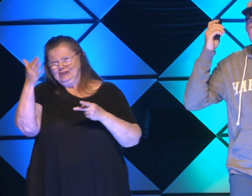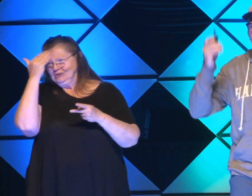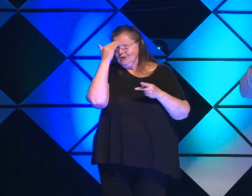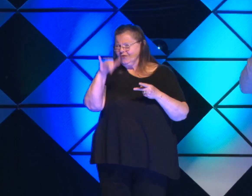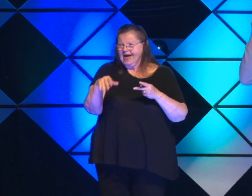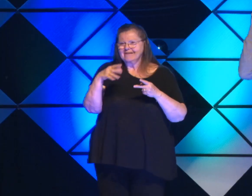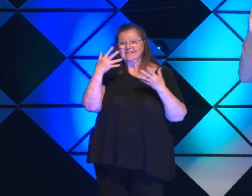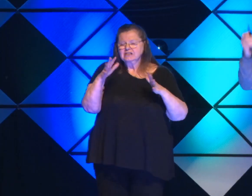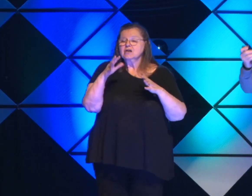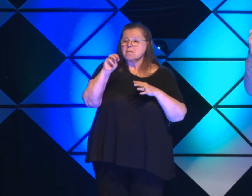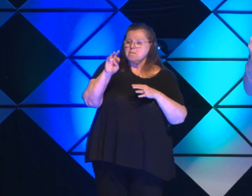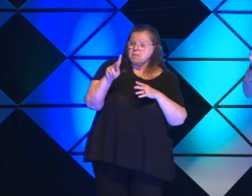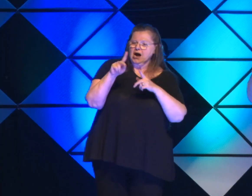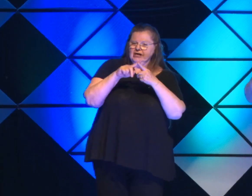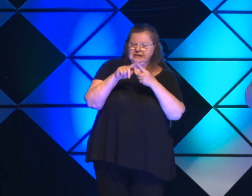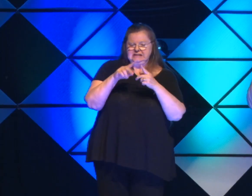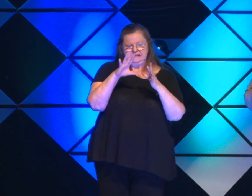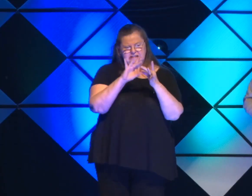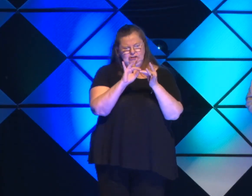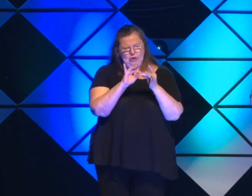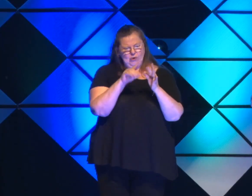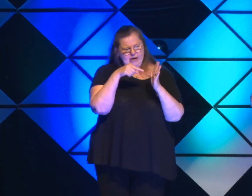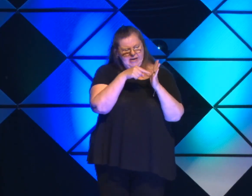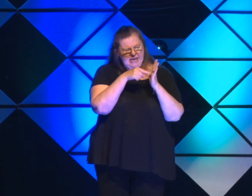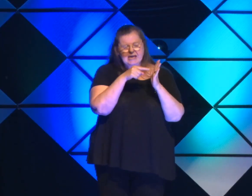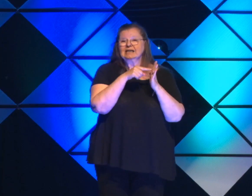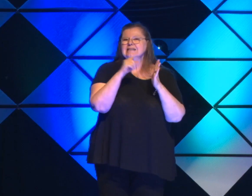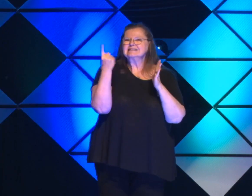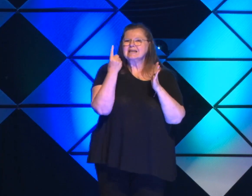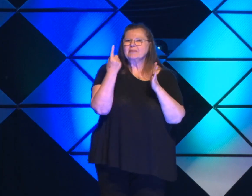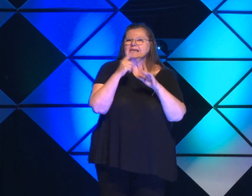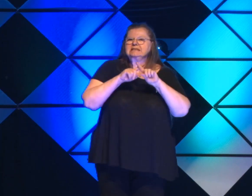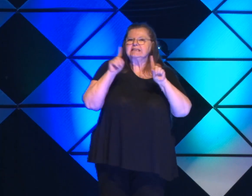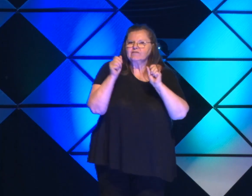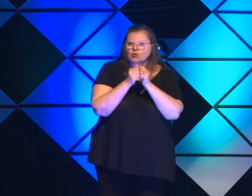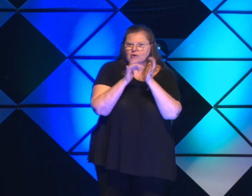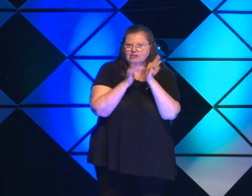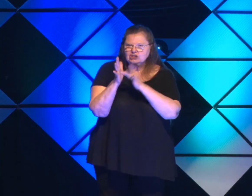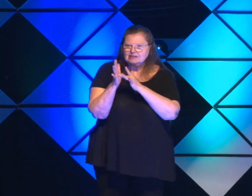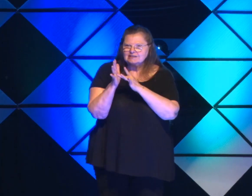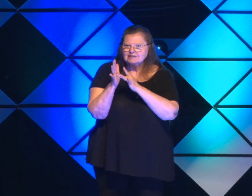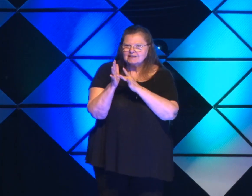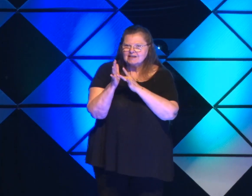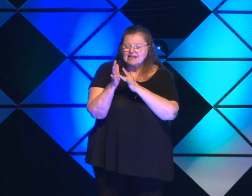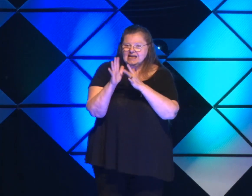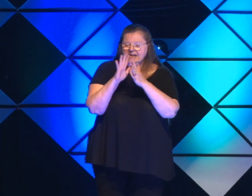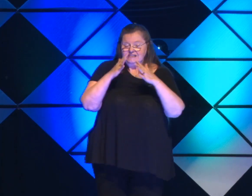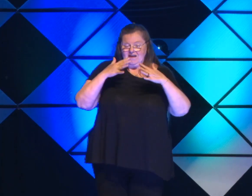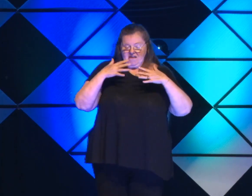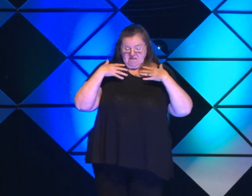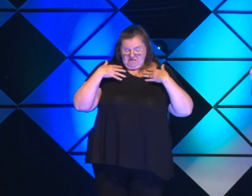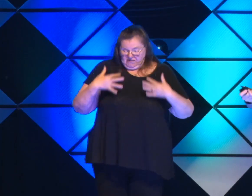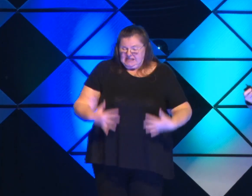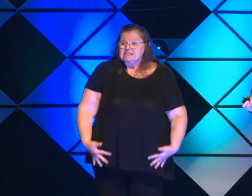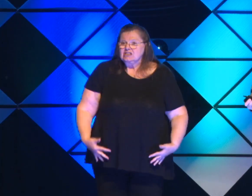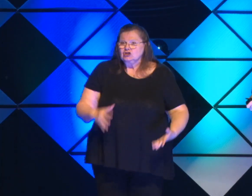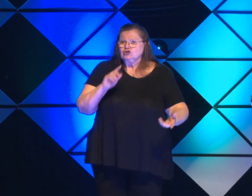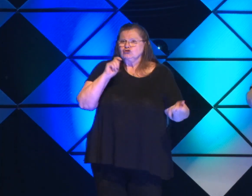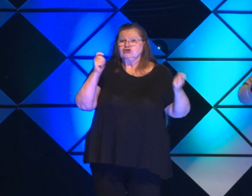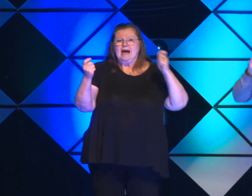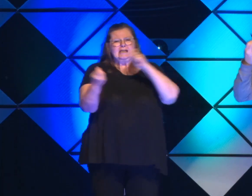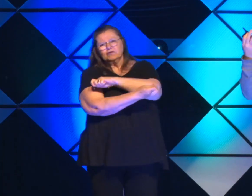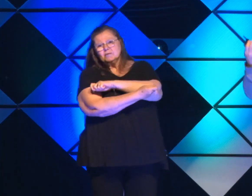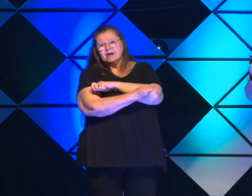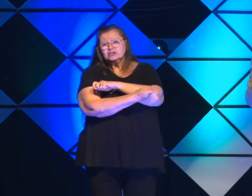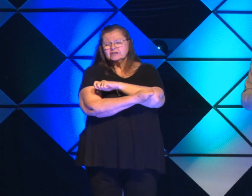people, something different is happening here with Jesus. Mark's community knows that a physical transformation means that someone has been in the presence of